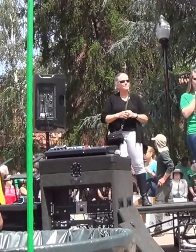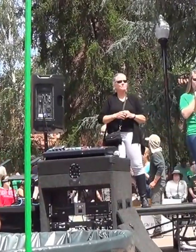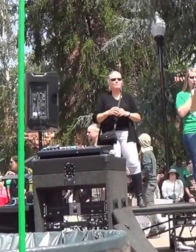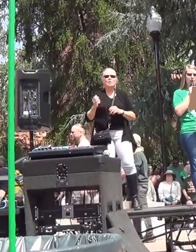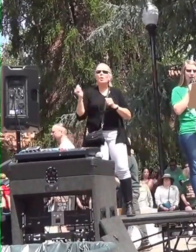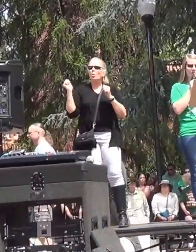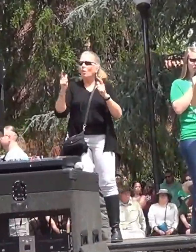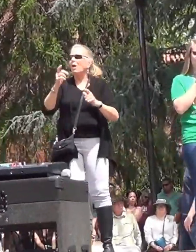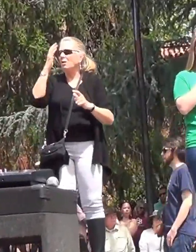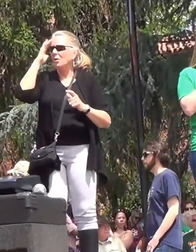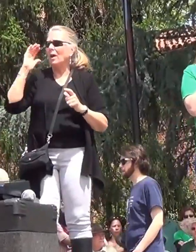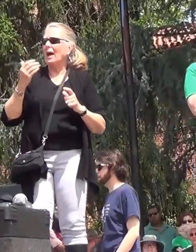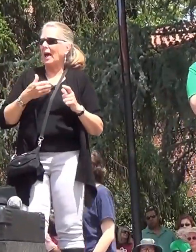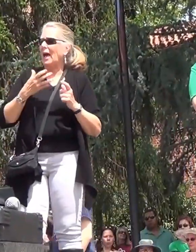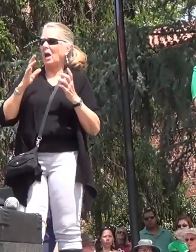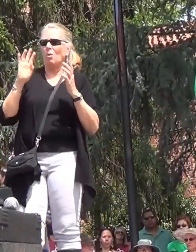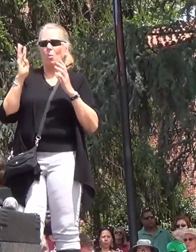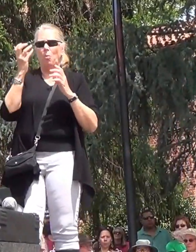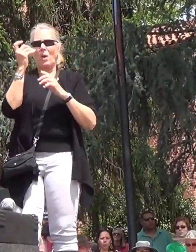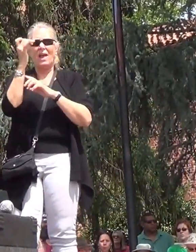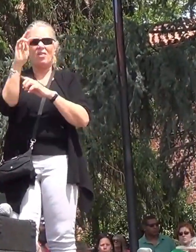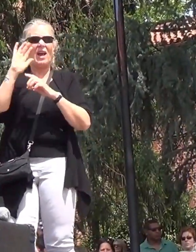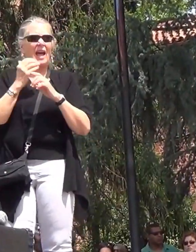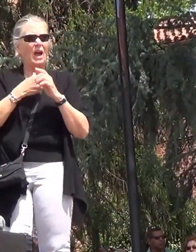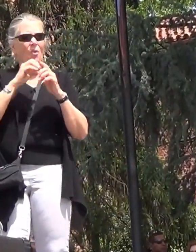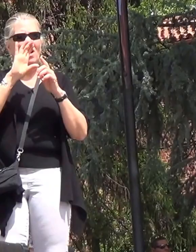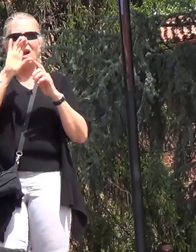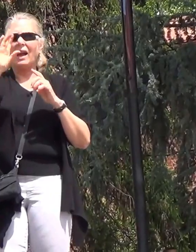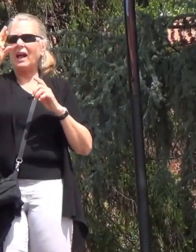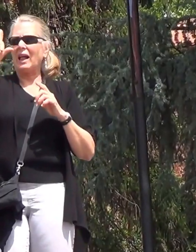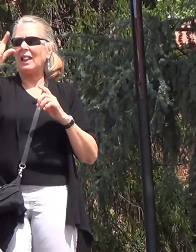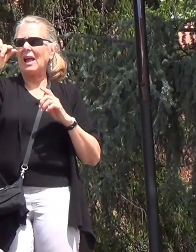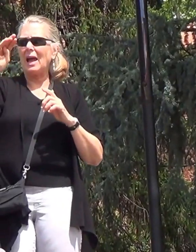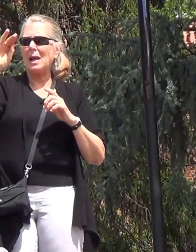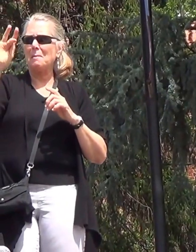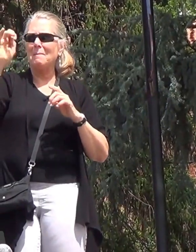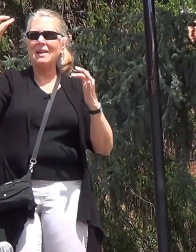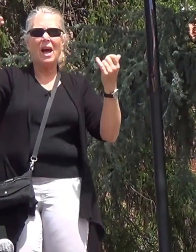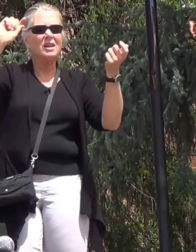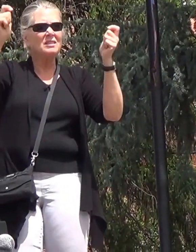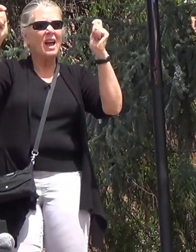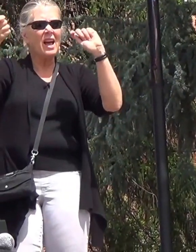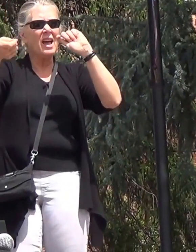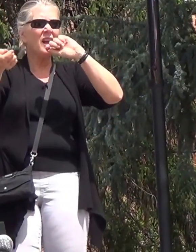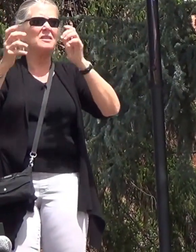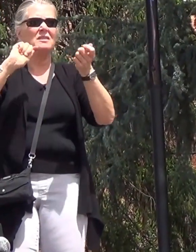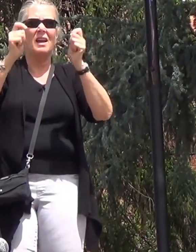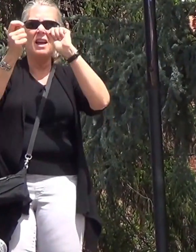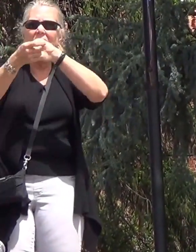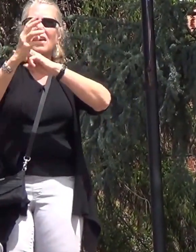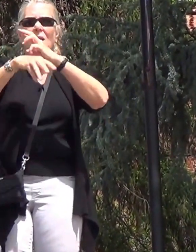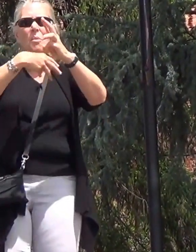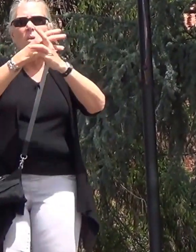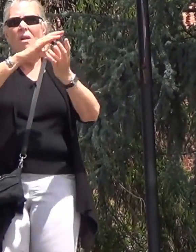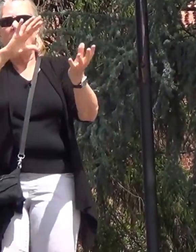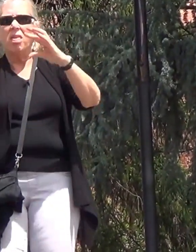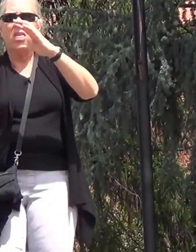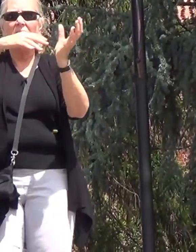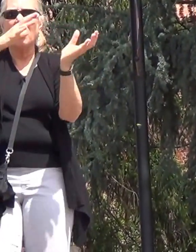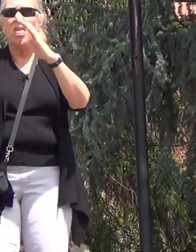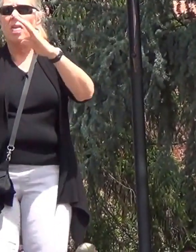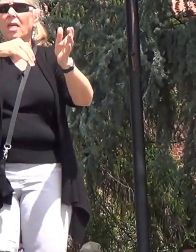As we all know, our climate is changing, and there have already been extraordinary efforts that people are putting into protecting and preserving our